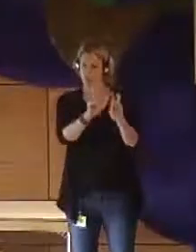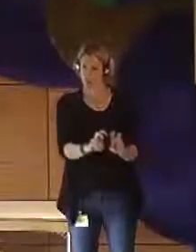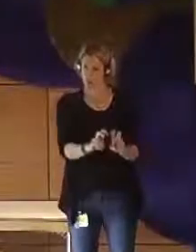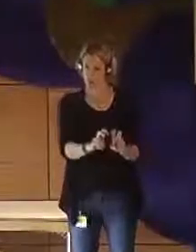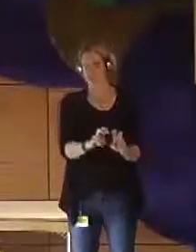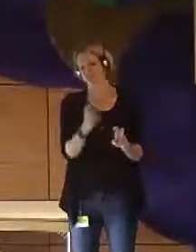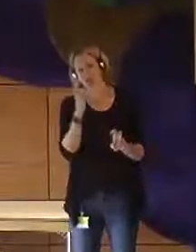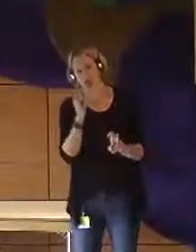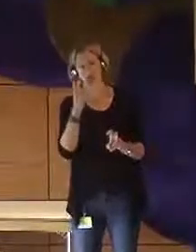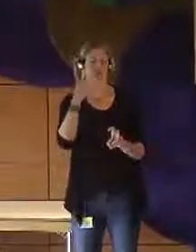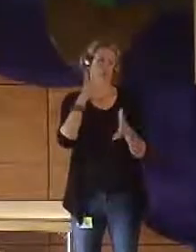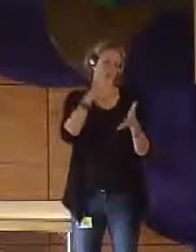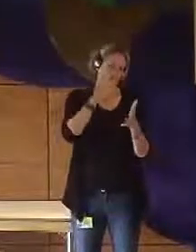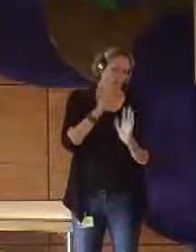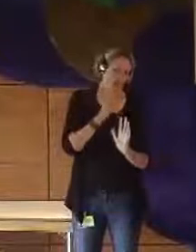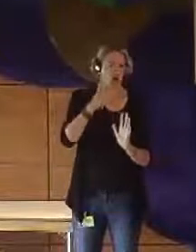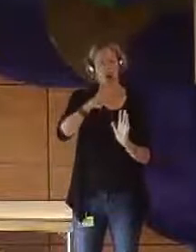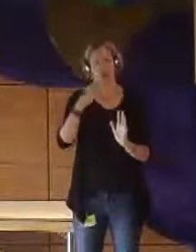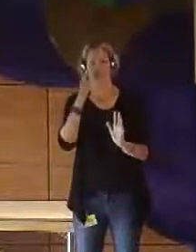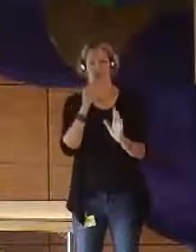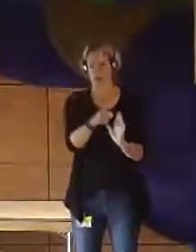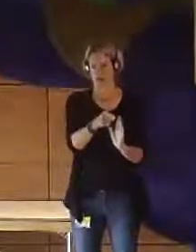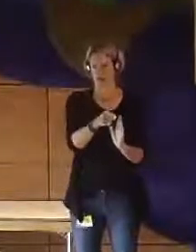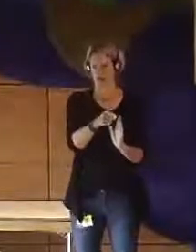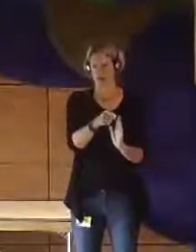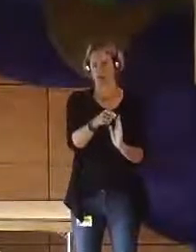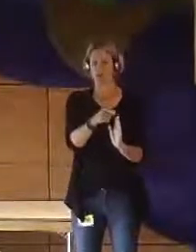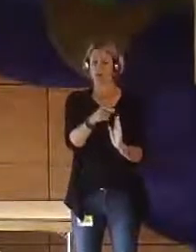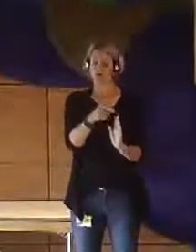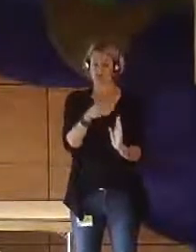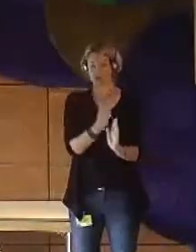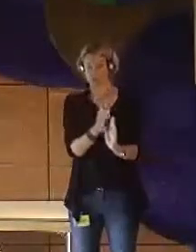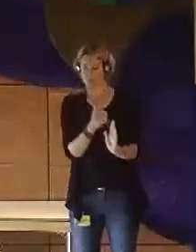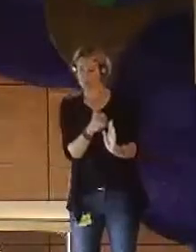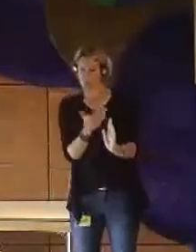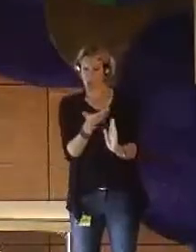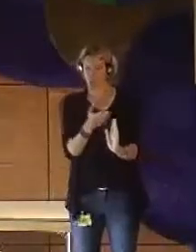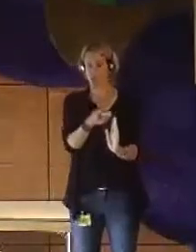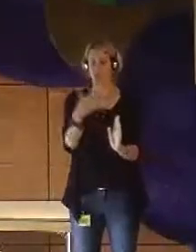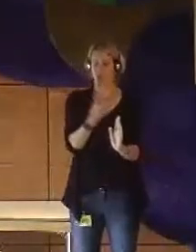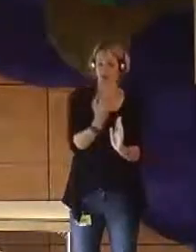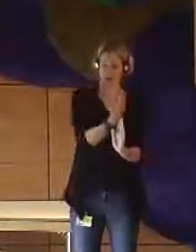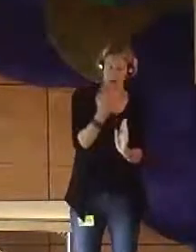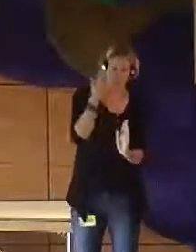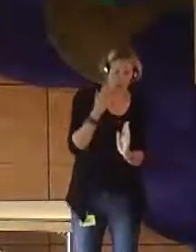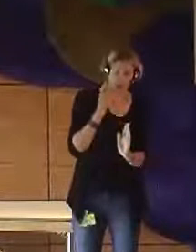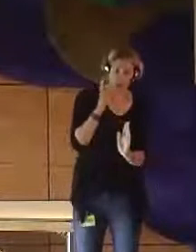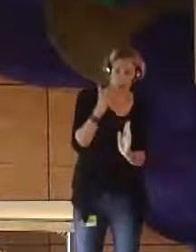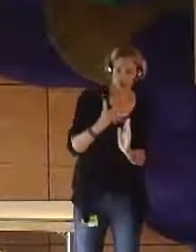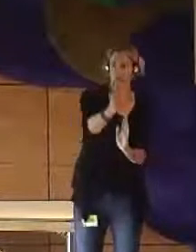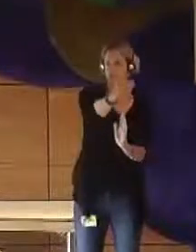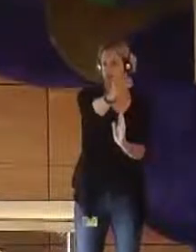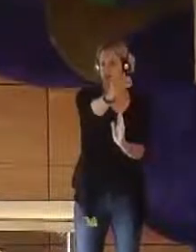or not they're likely to go into puberty on their own. If there is some evidence, I'm happy to observe them. If there isn't, and there's